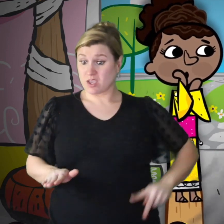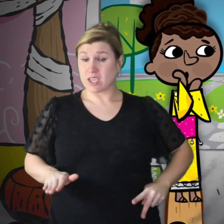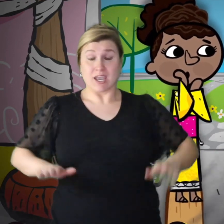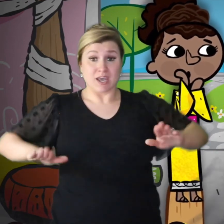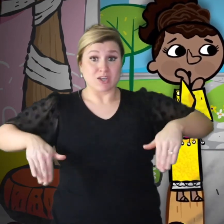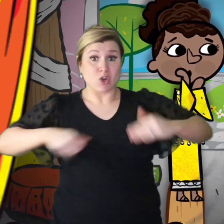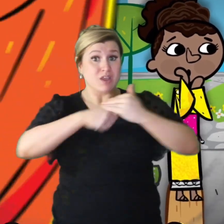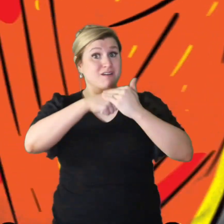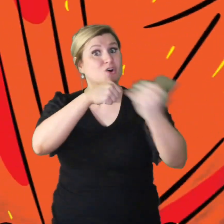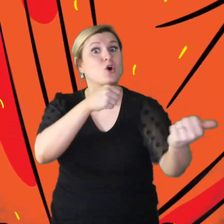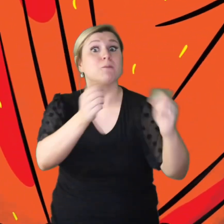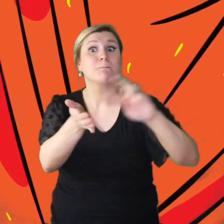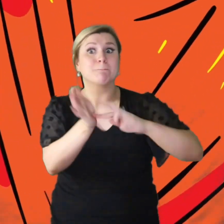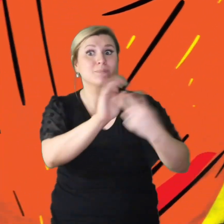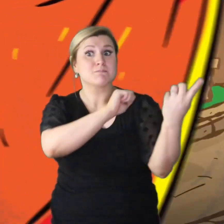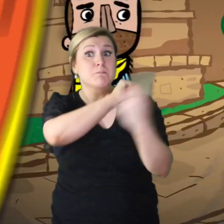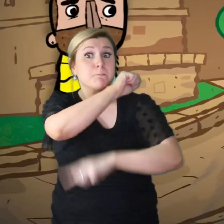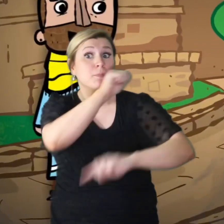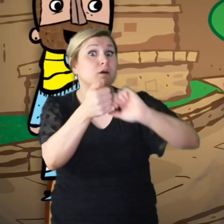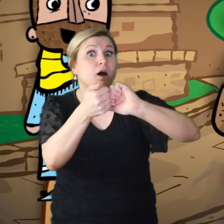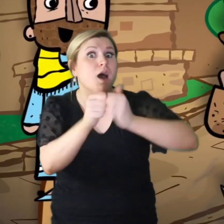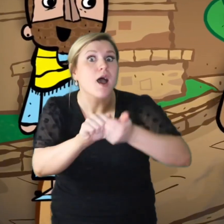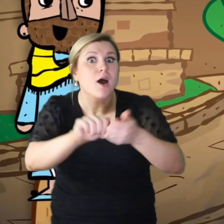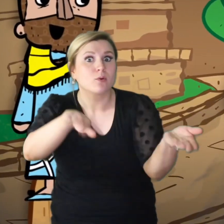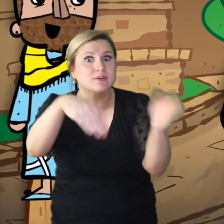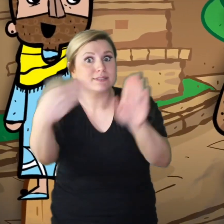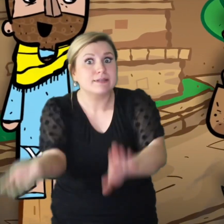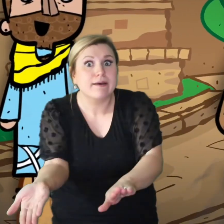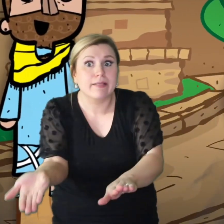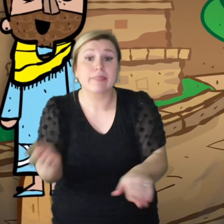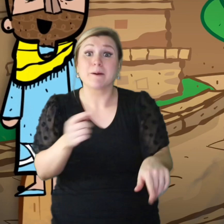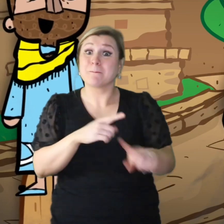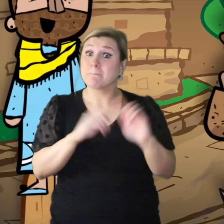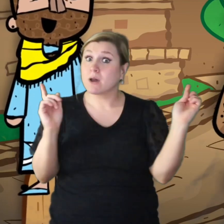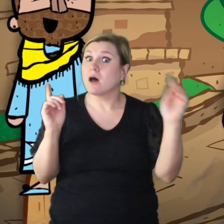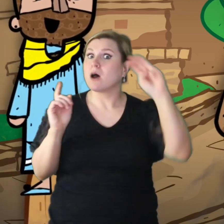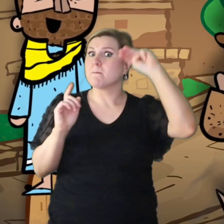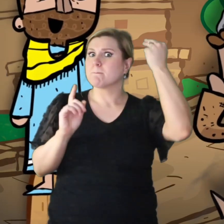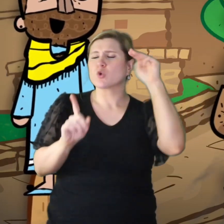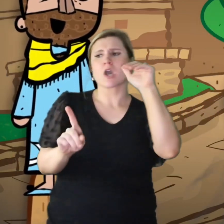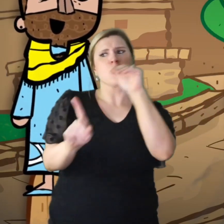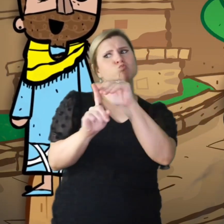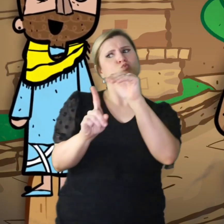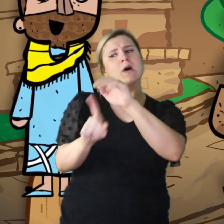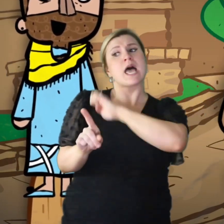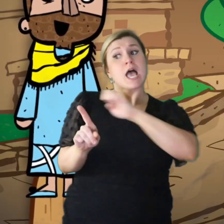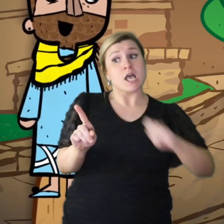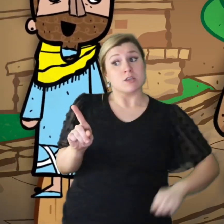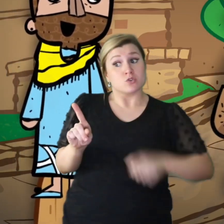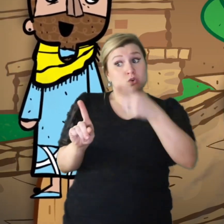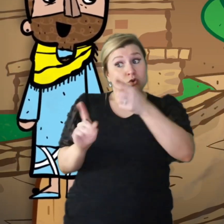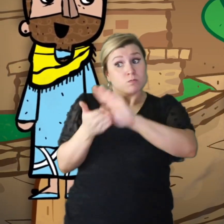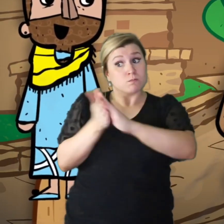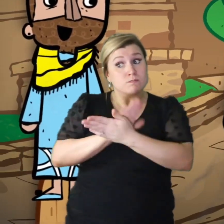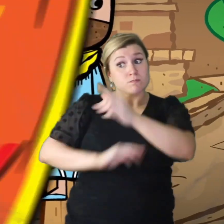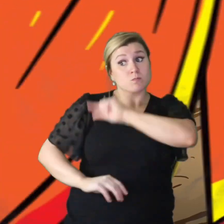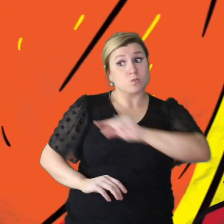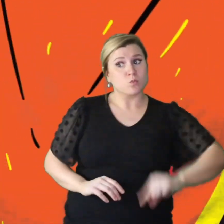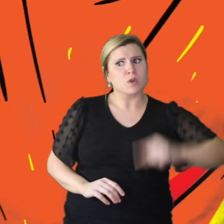death. But Mordecai reminded Esther that she may have been made queen for such a time as